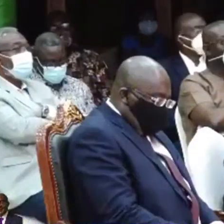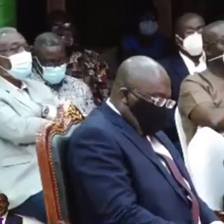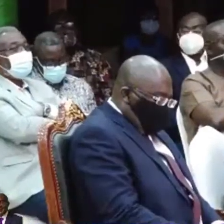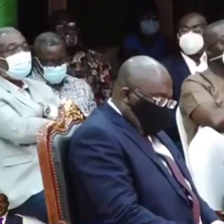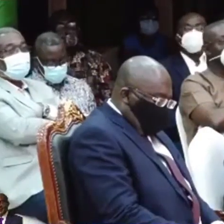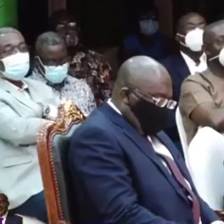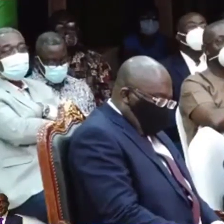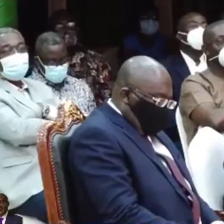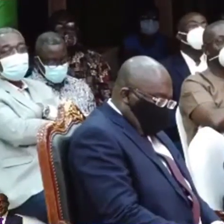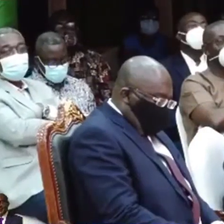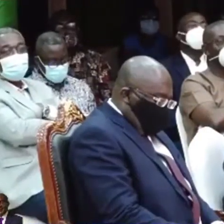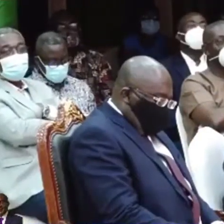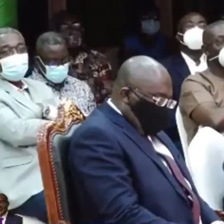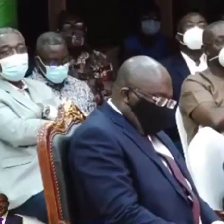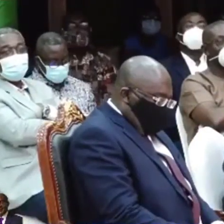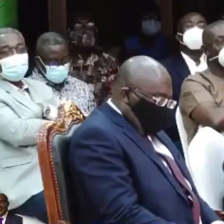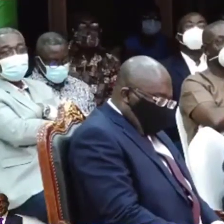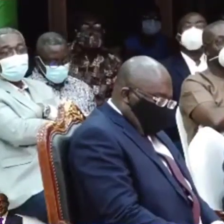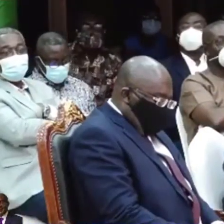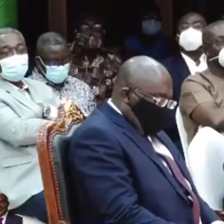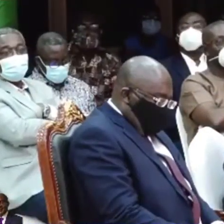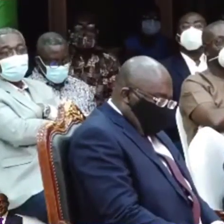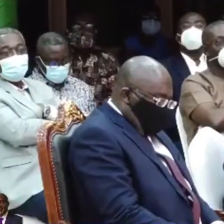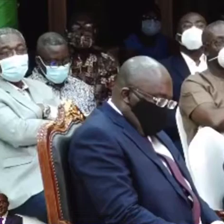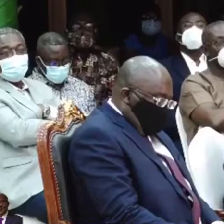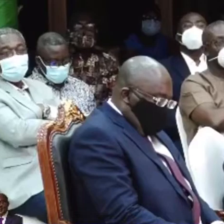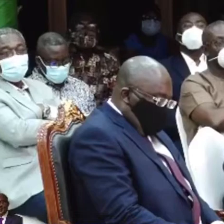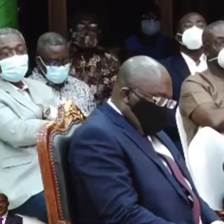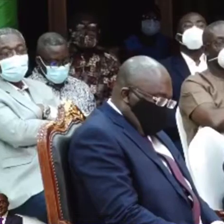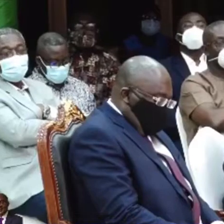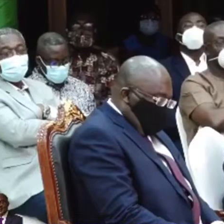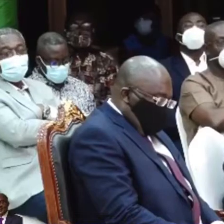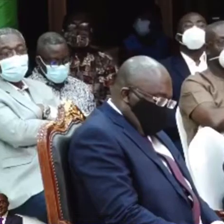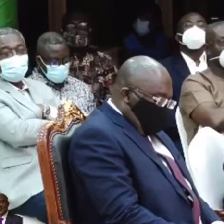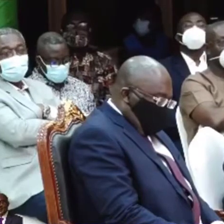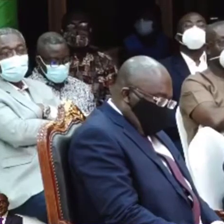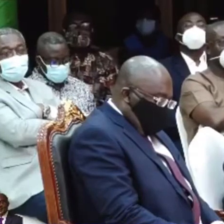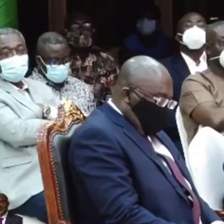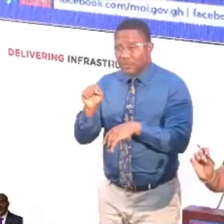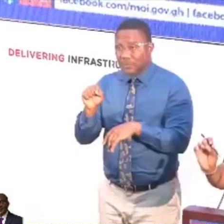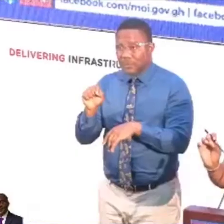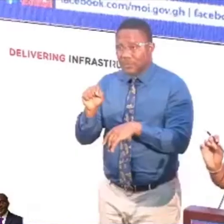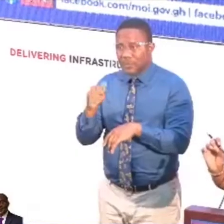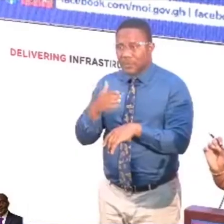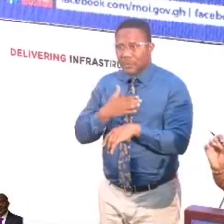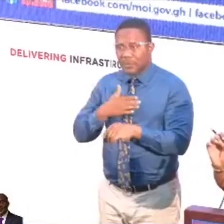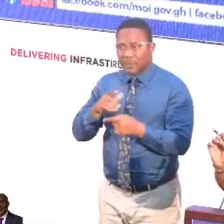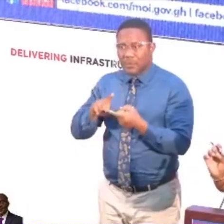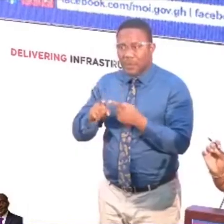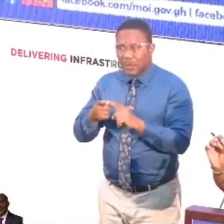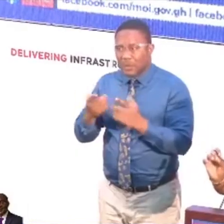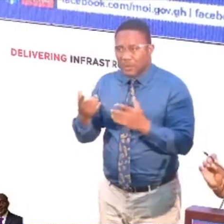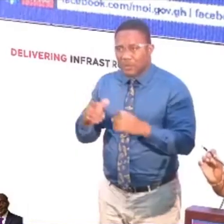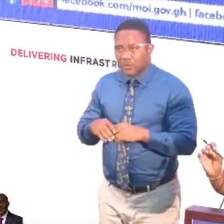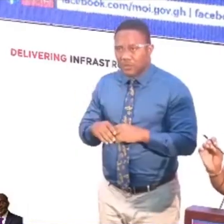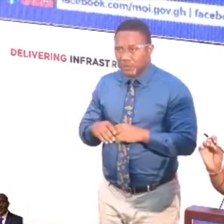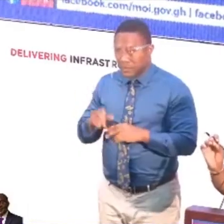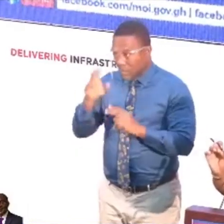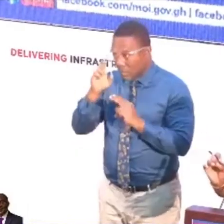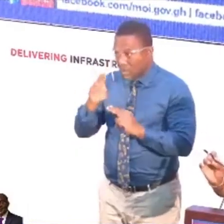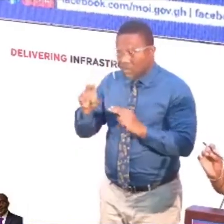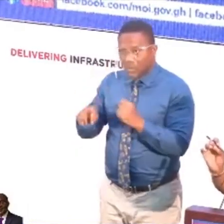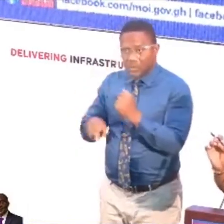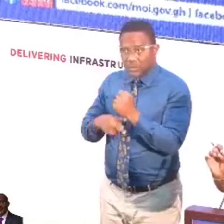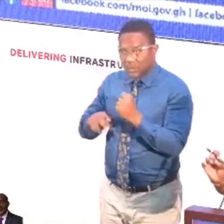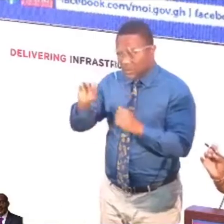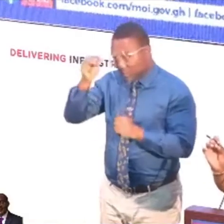Thank you very much. We shall pause for a moment and take some answers. My colleague, the Honorable Deputy Minister for Monitoring